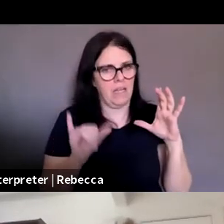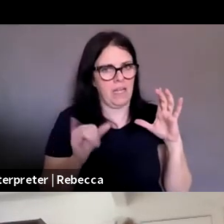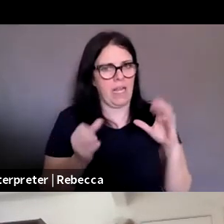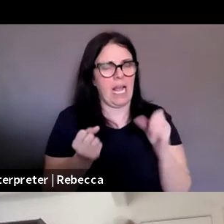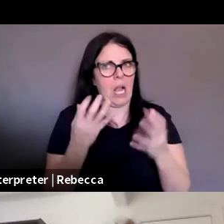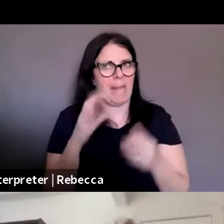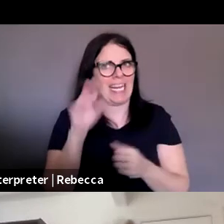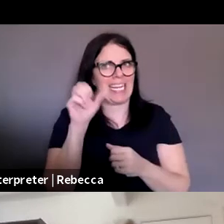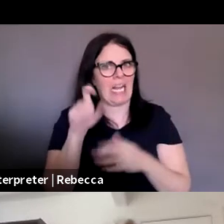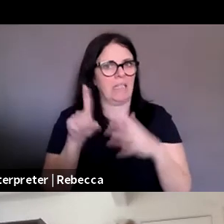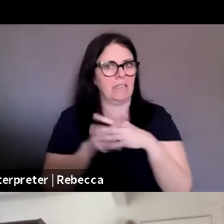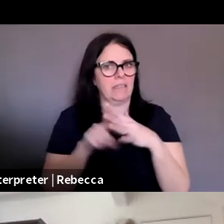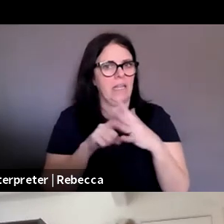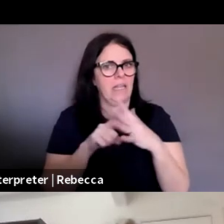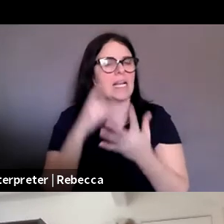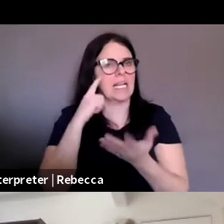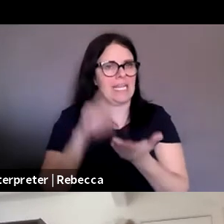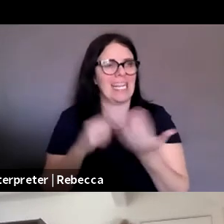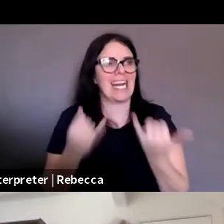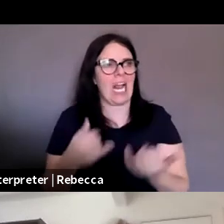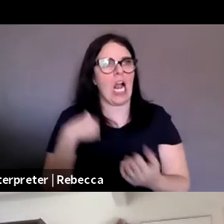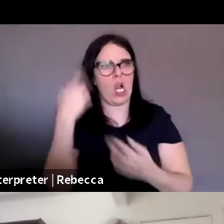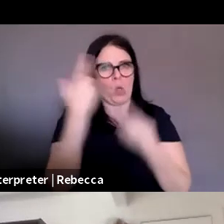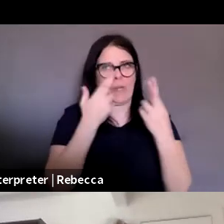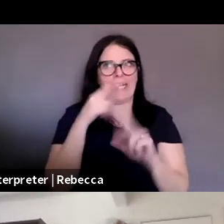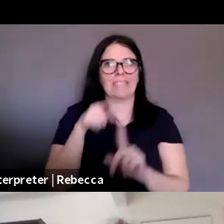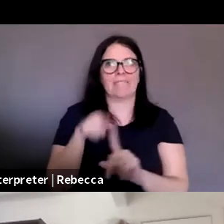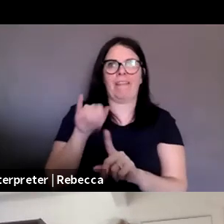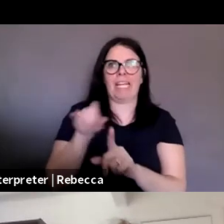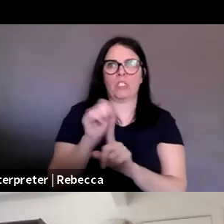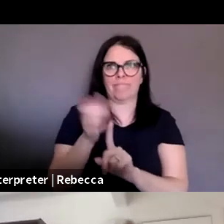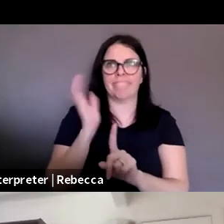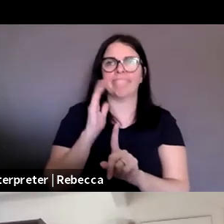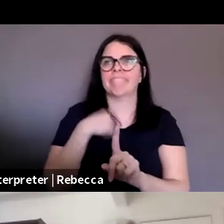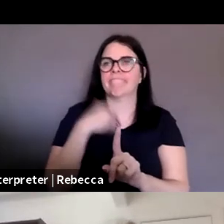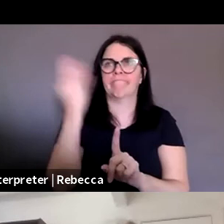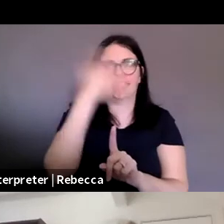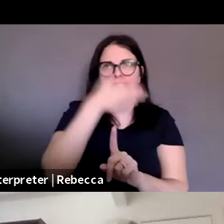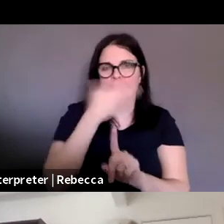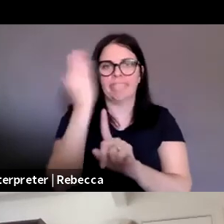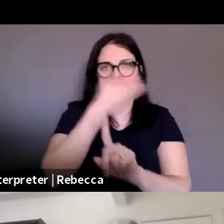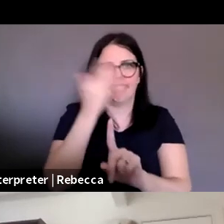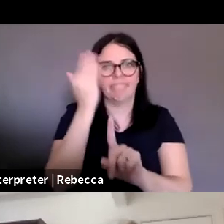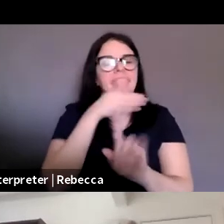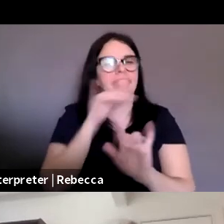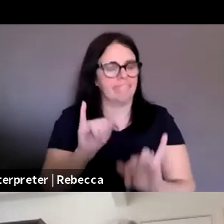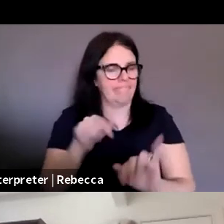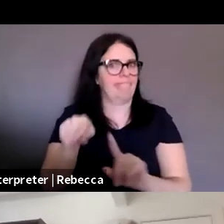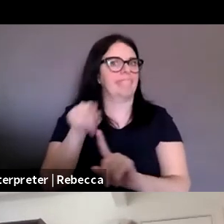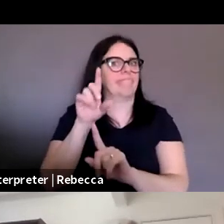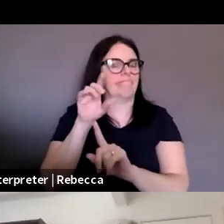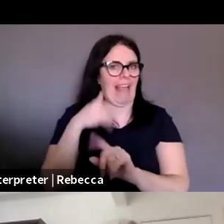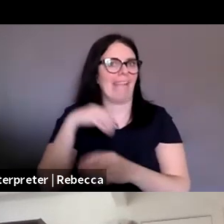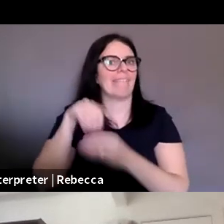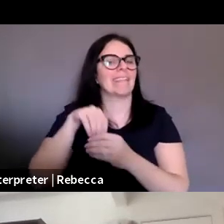seen as high conflict, I'll now realize that there are domestic violence. And that's a big issue, and it's really problematic. So I think if there's one thing